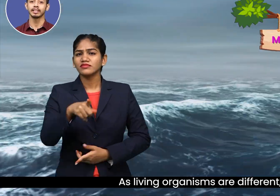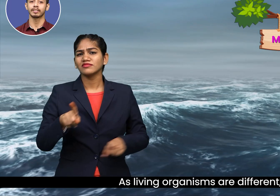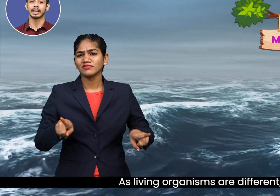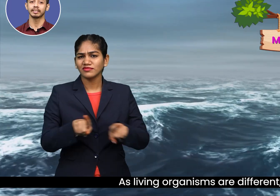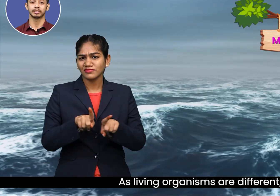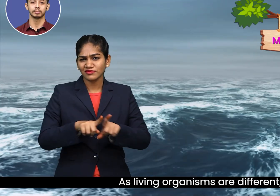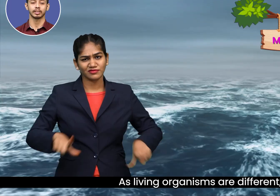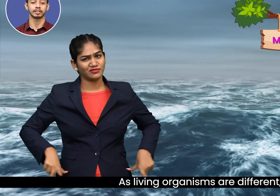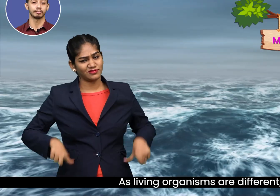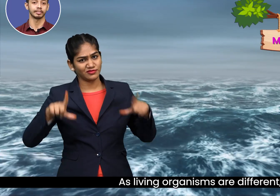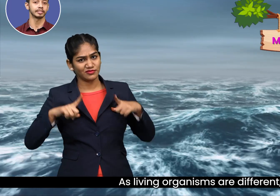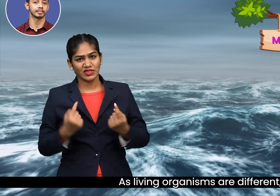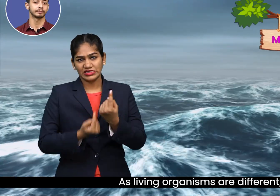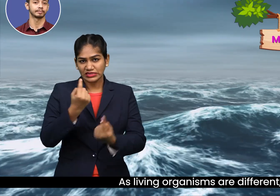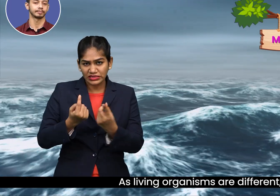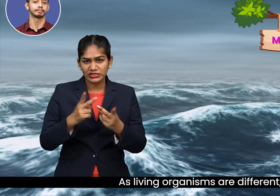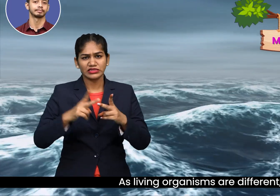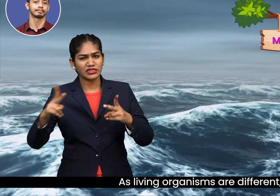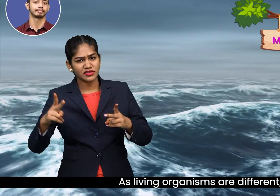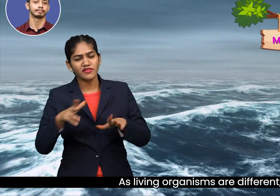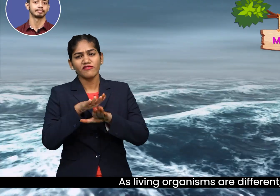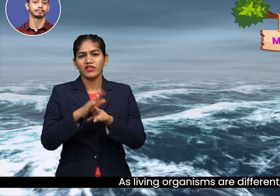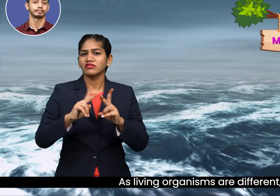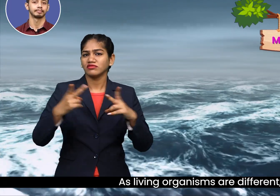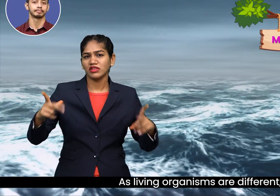As living organisms are different,